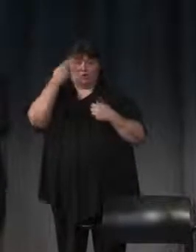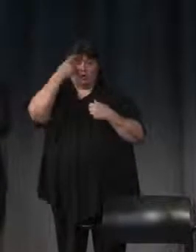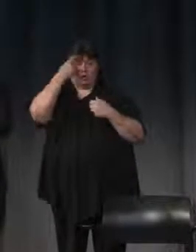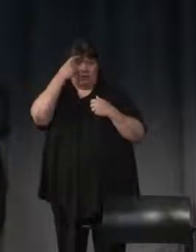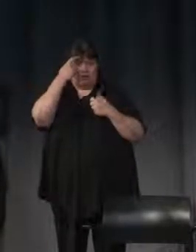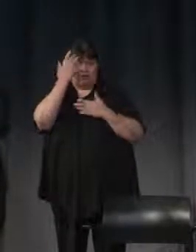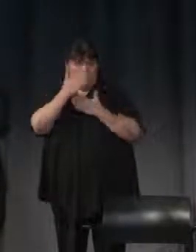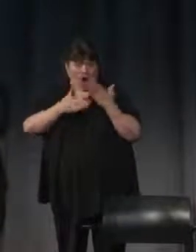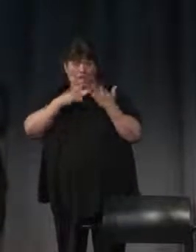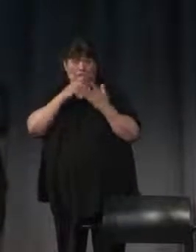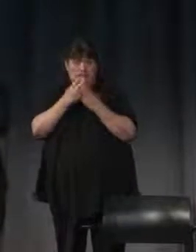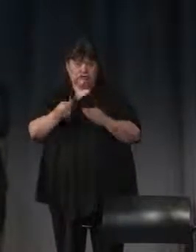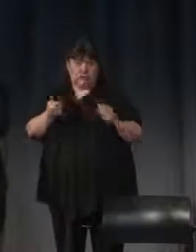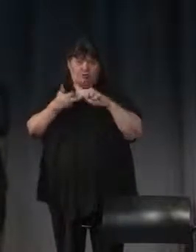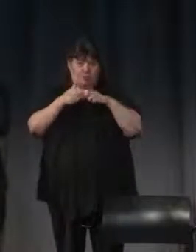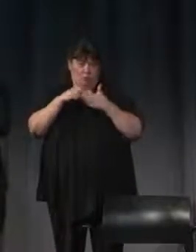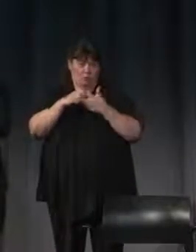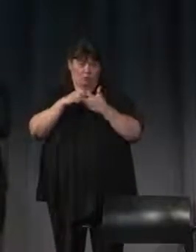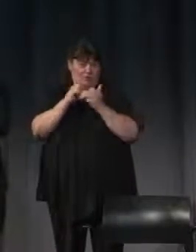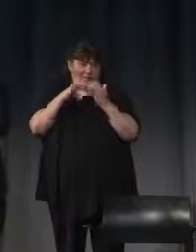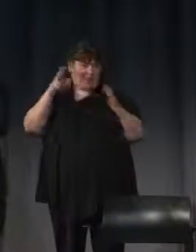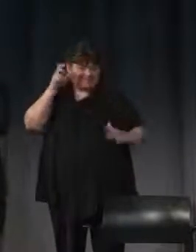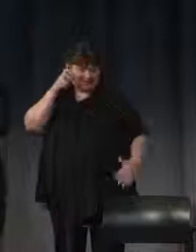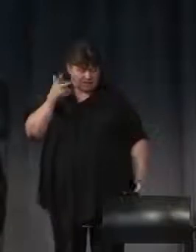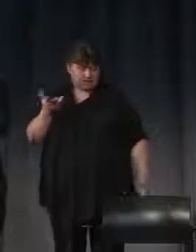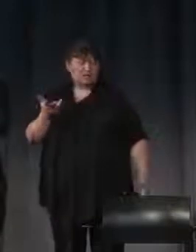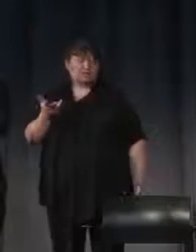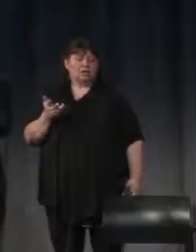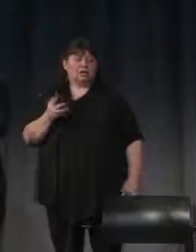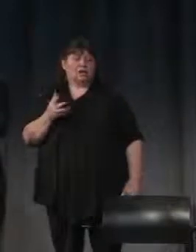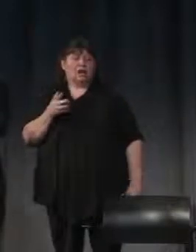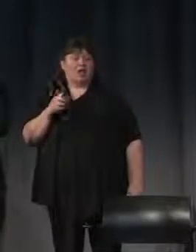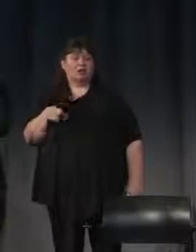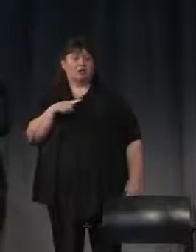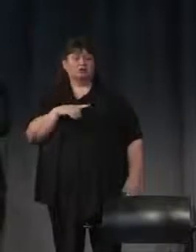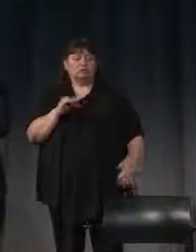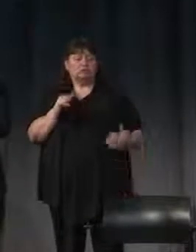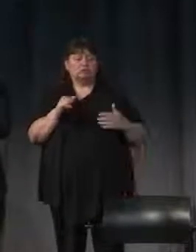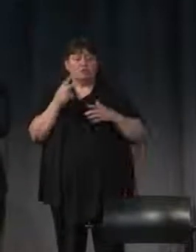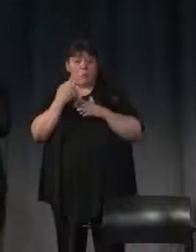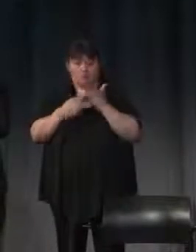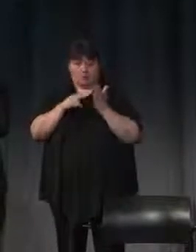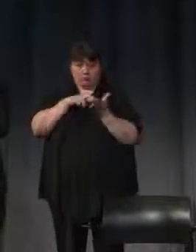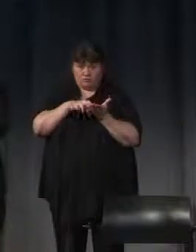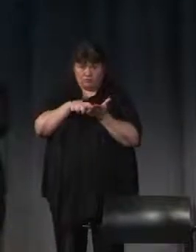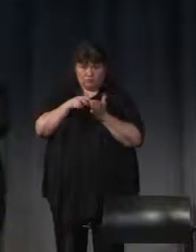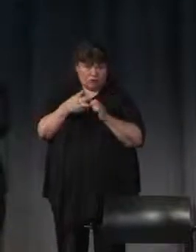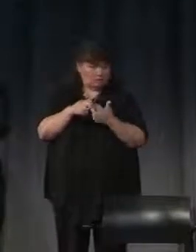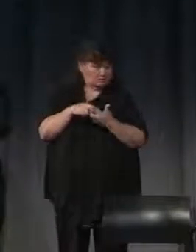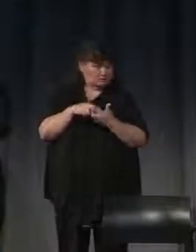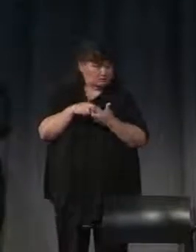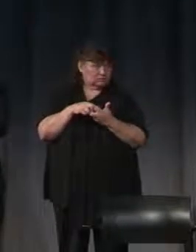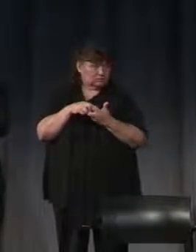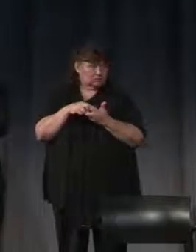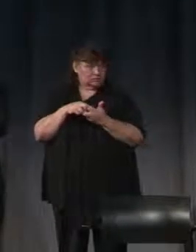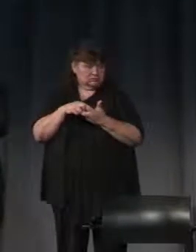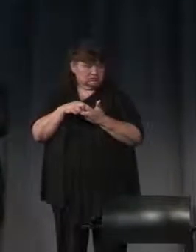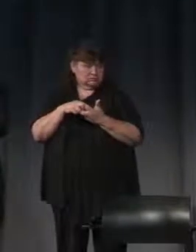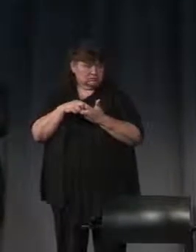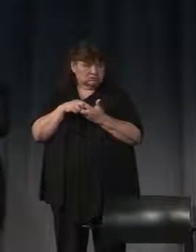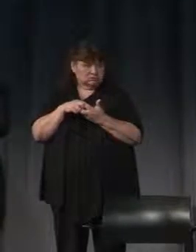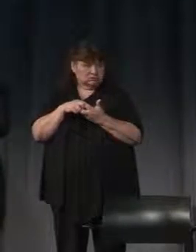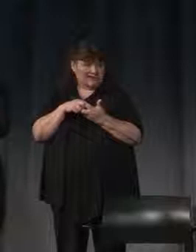that's going to be solving these problems about listening. So, and these are both research problems for him. He's working for French radio as a